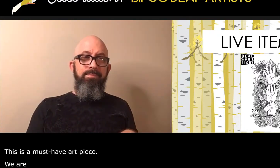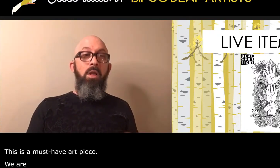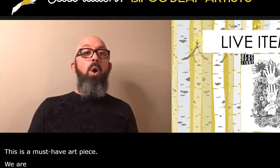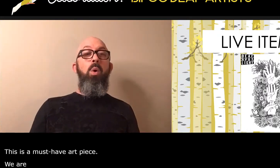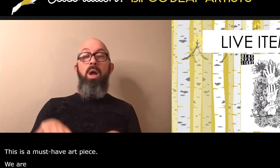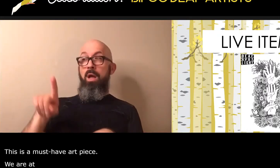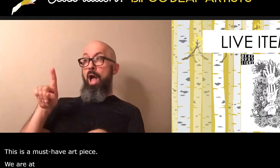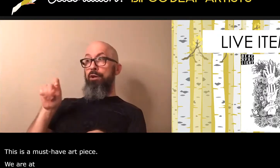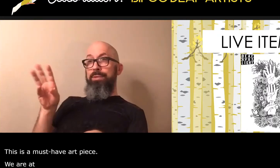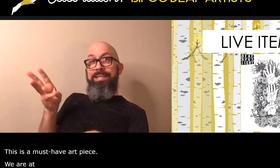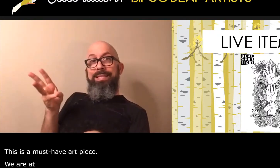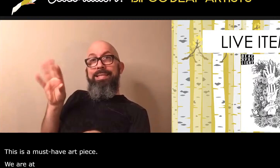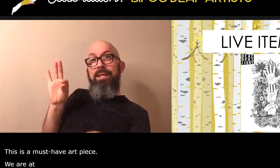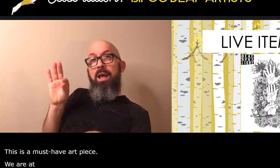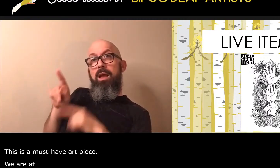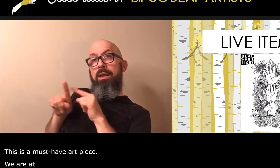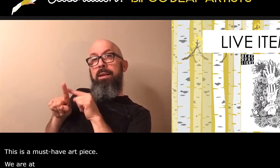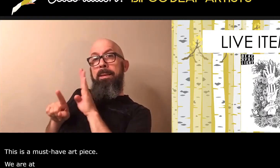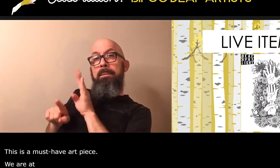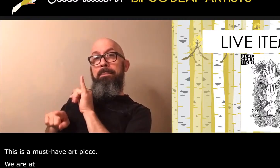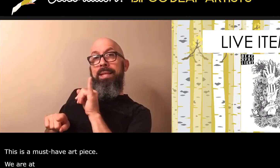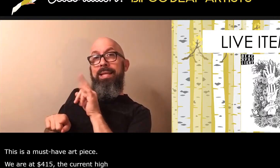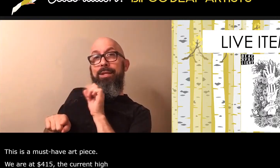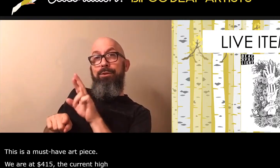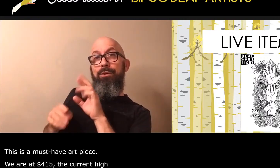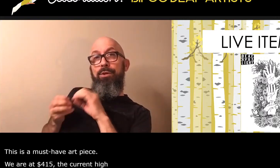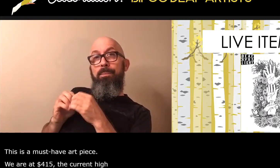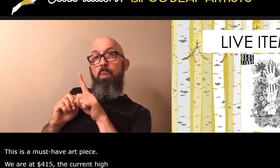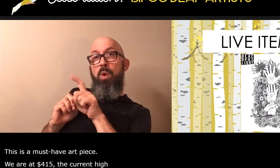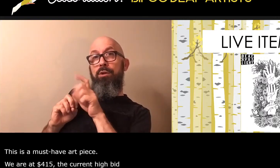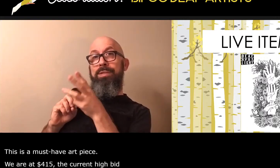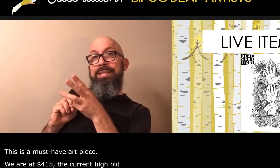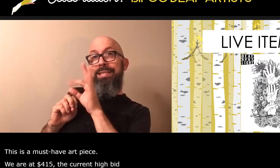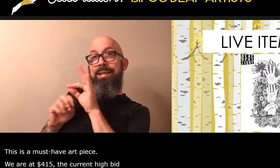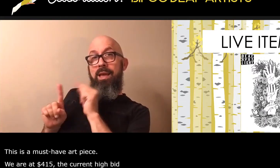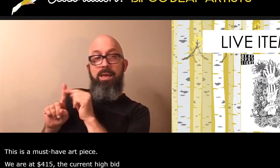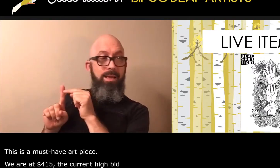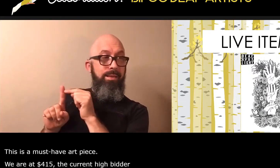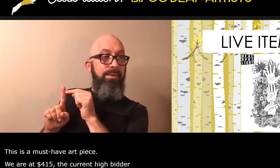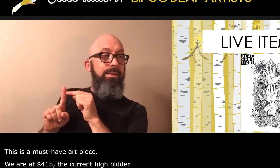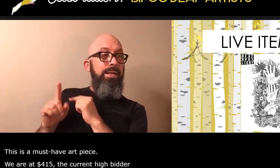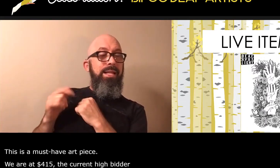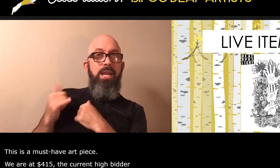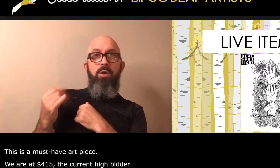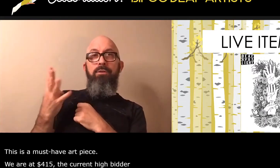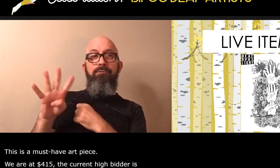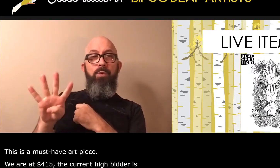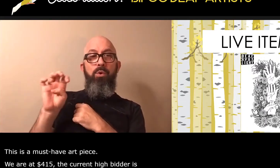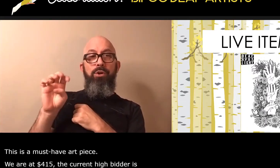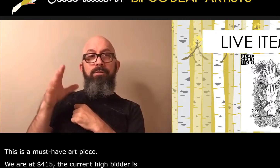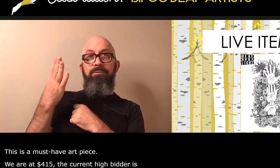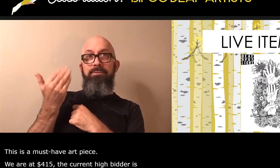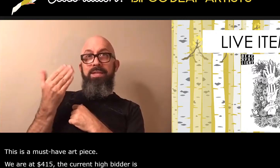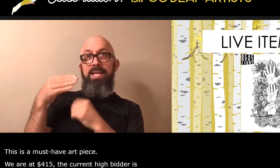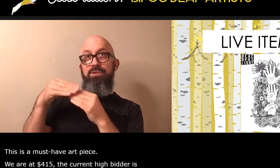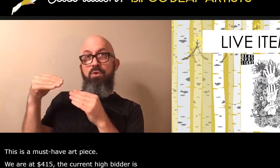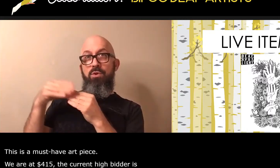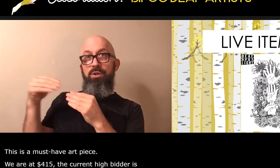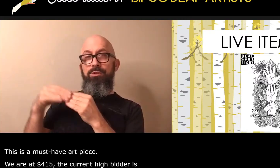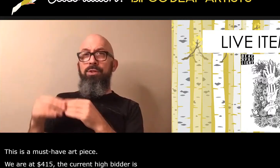$415. The current high bidder is 169, is number 169. Bidder